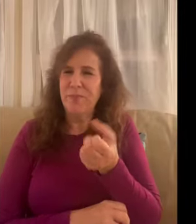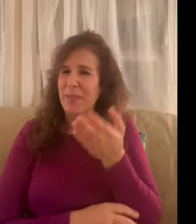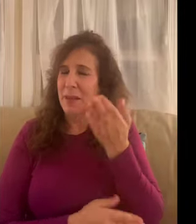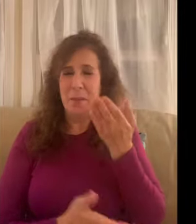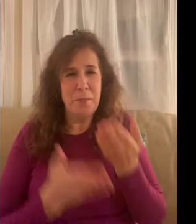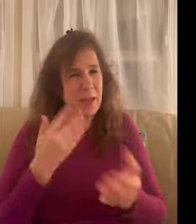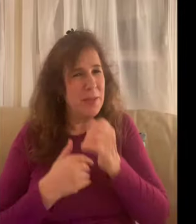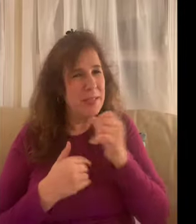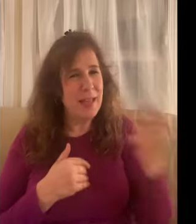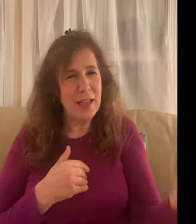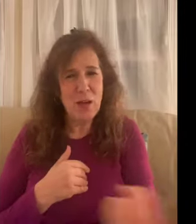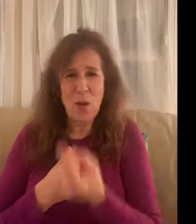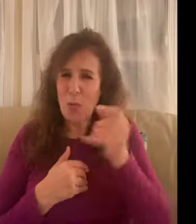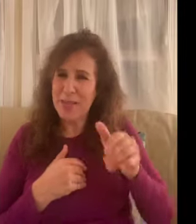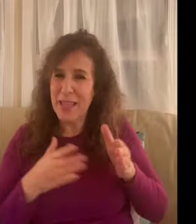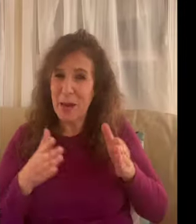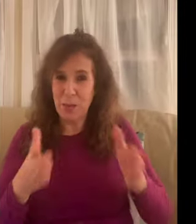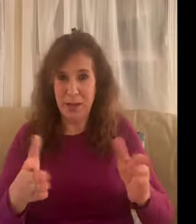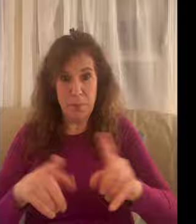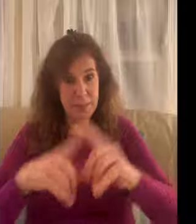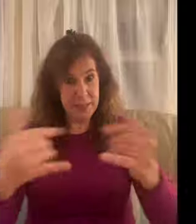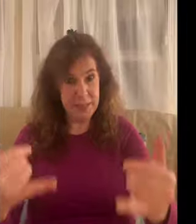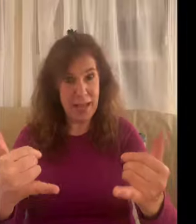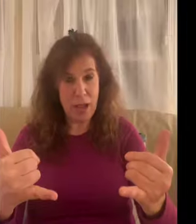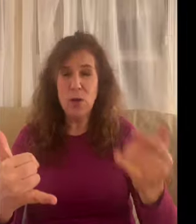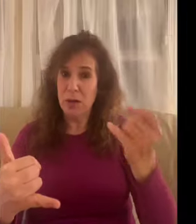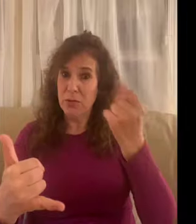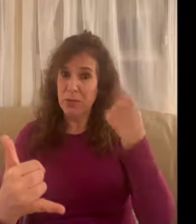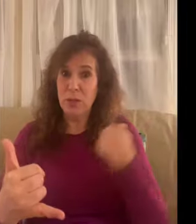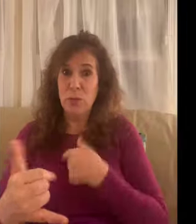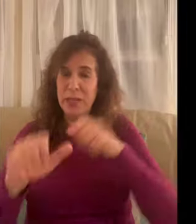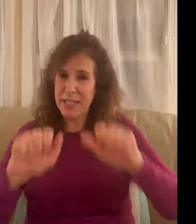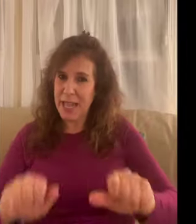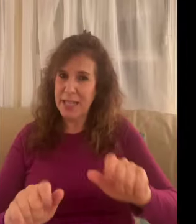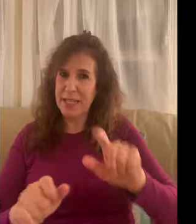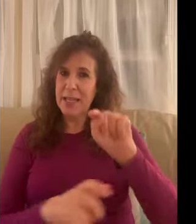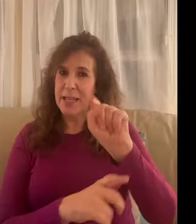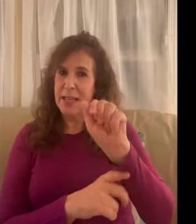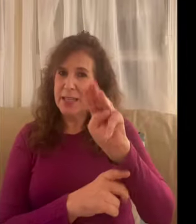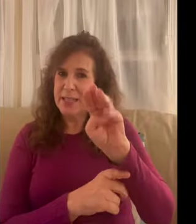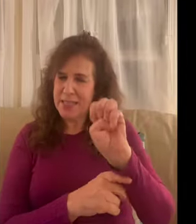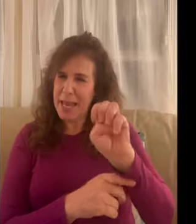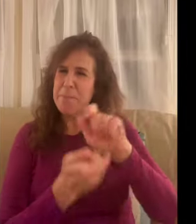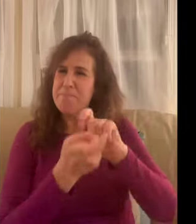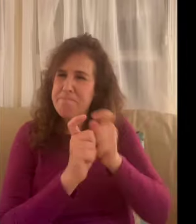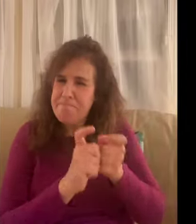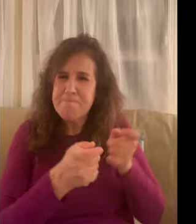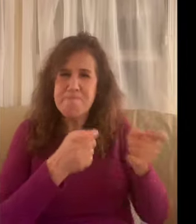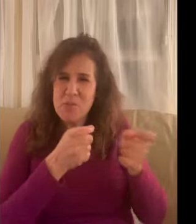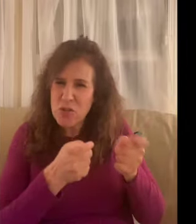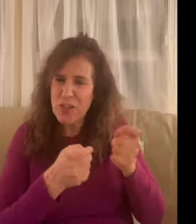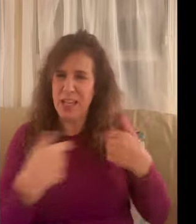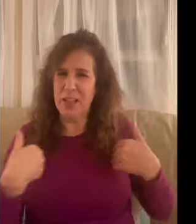is that we can tame animals. That means their behavior can be changed by people educating them. They have